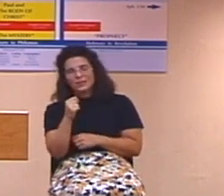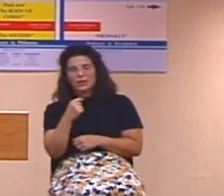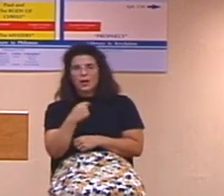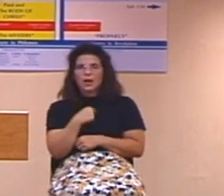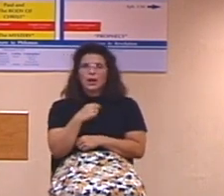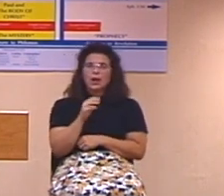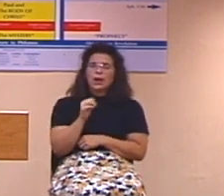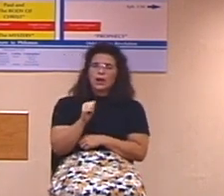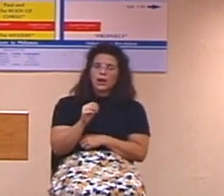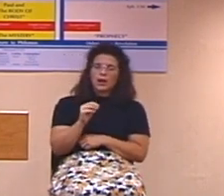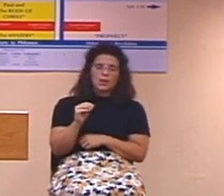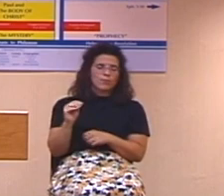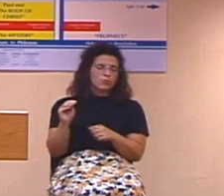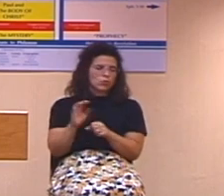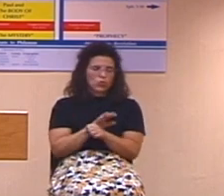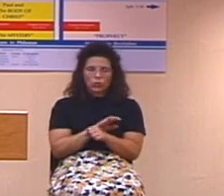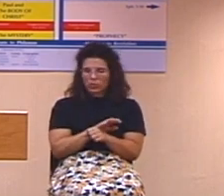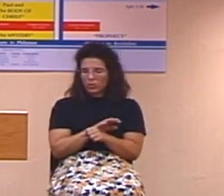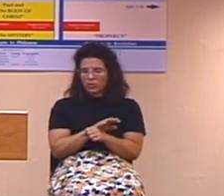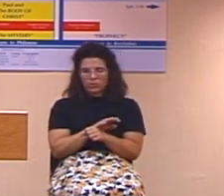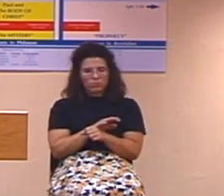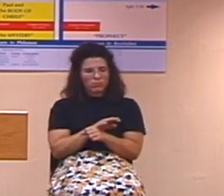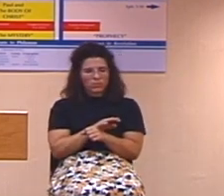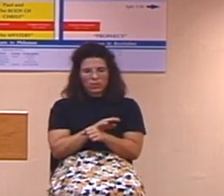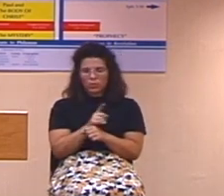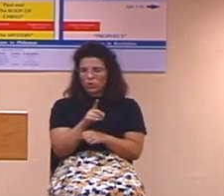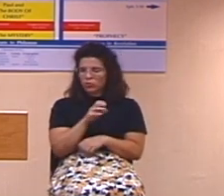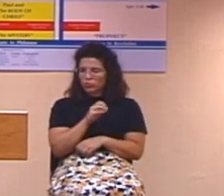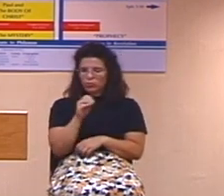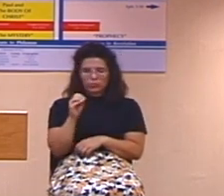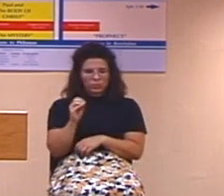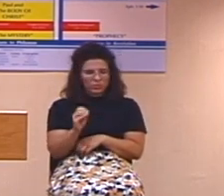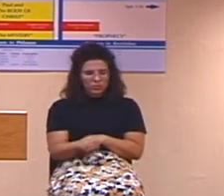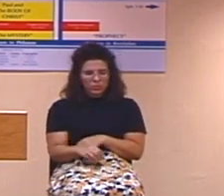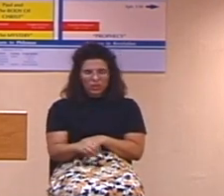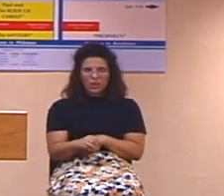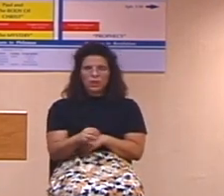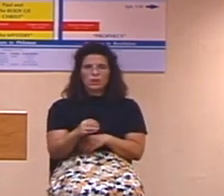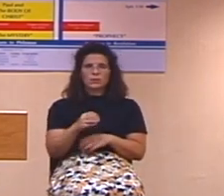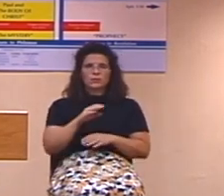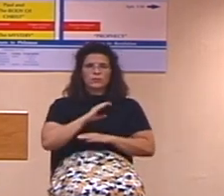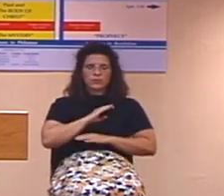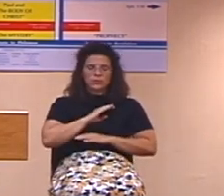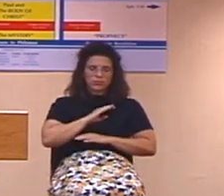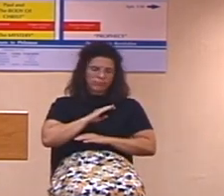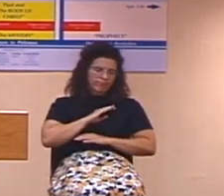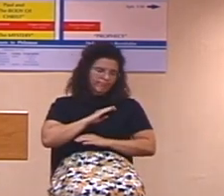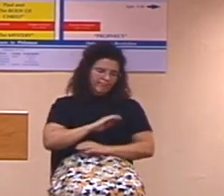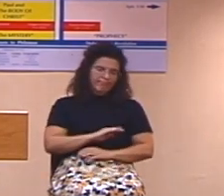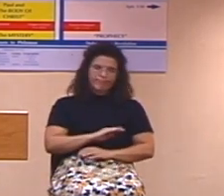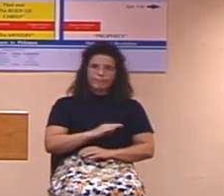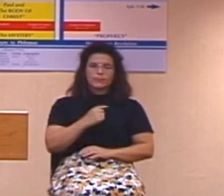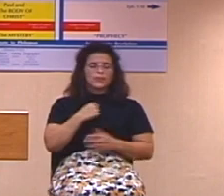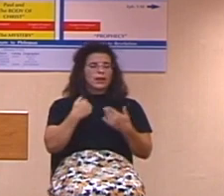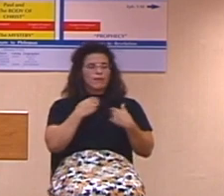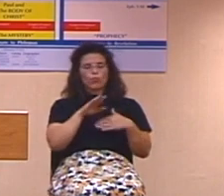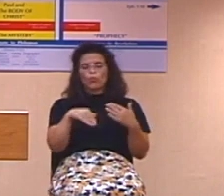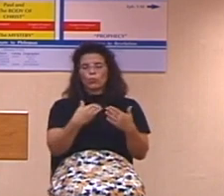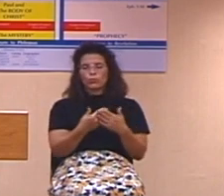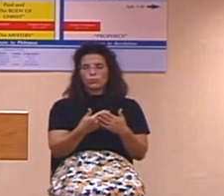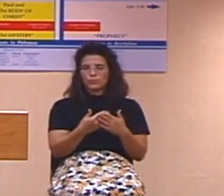am totally and completely and adequately sufficient. I have it